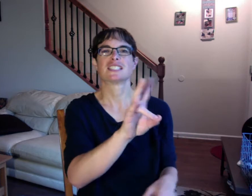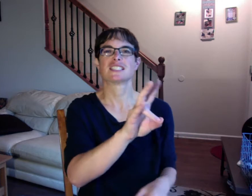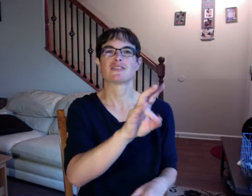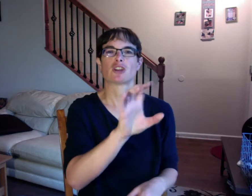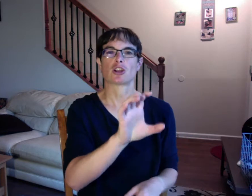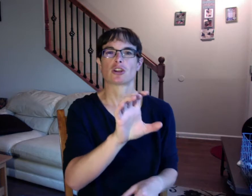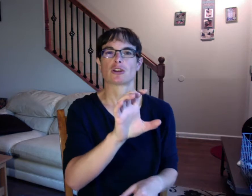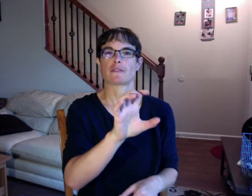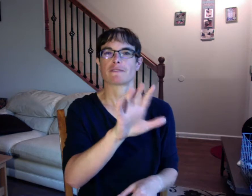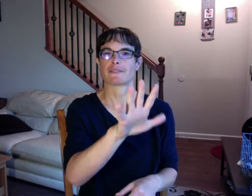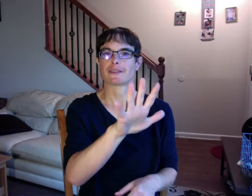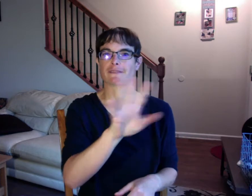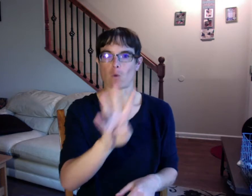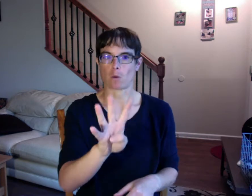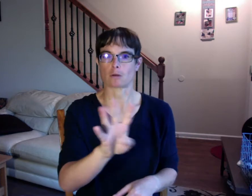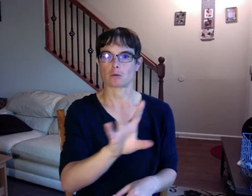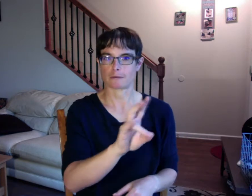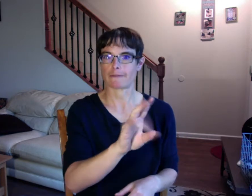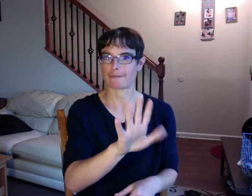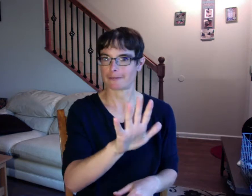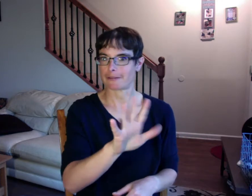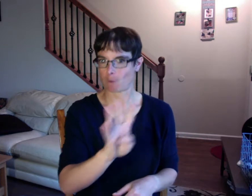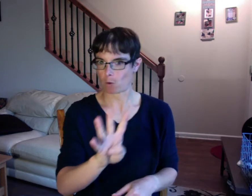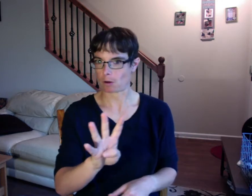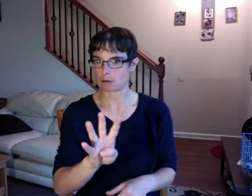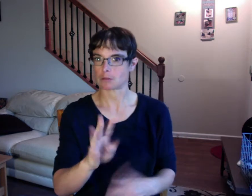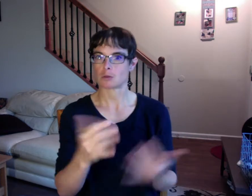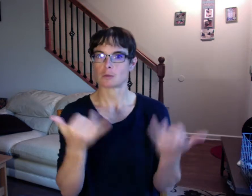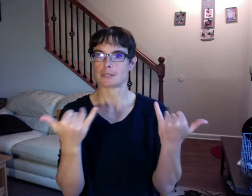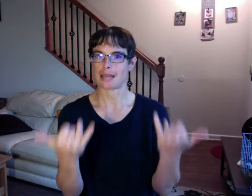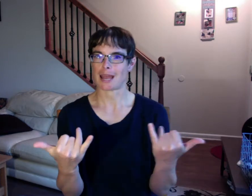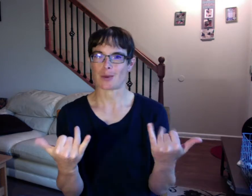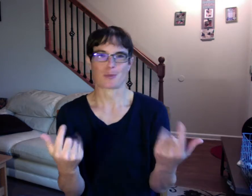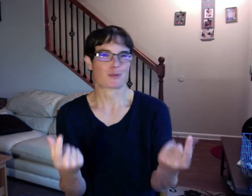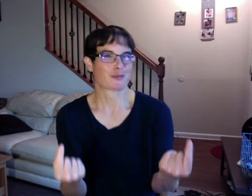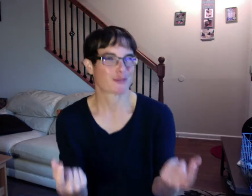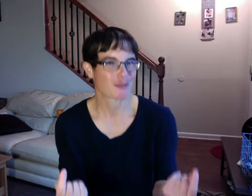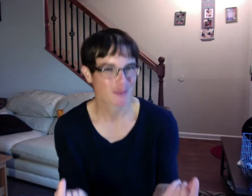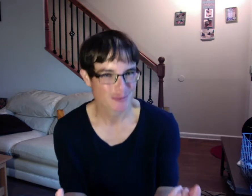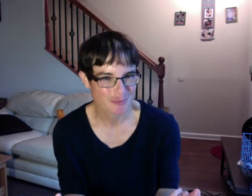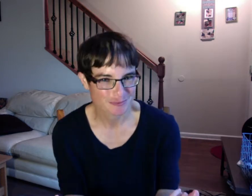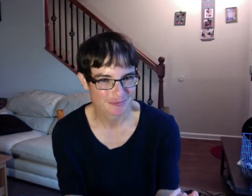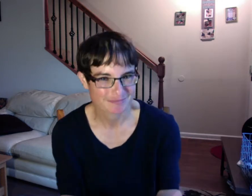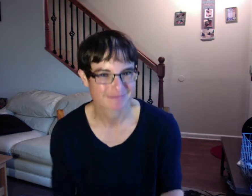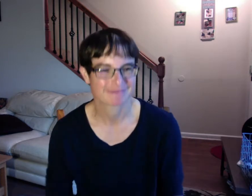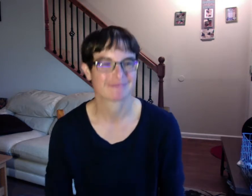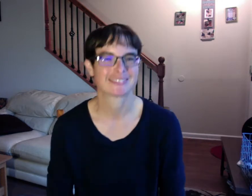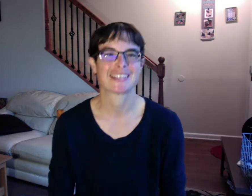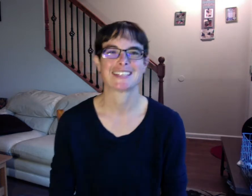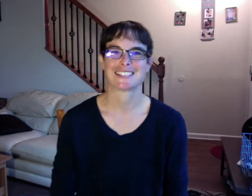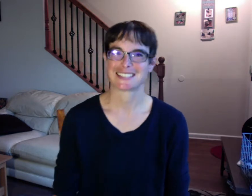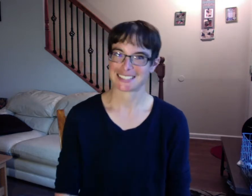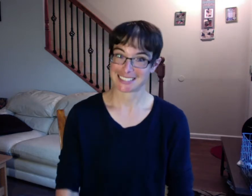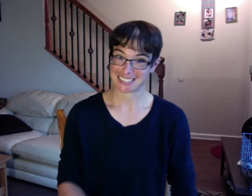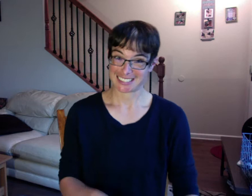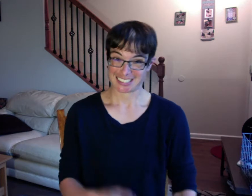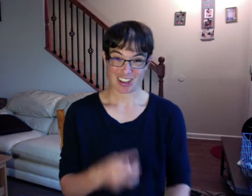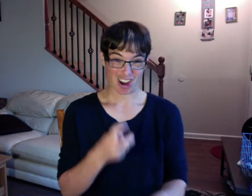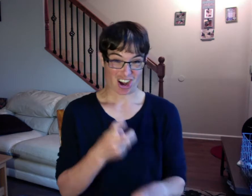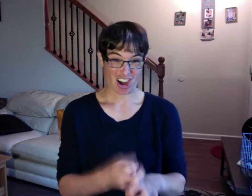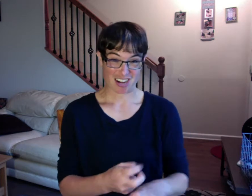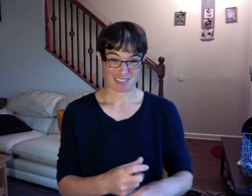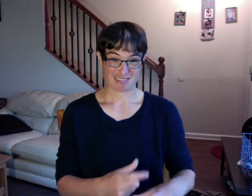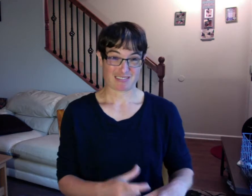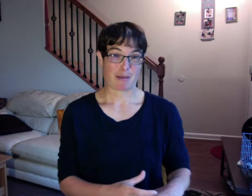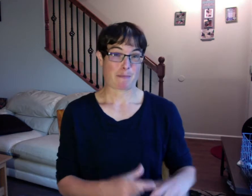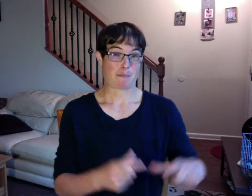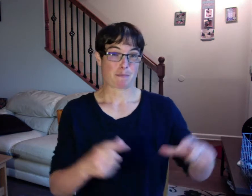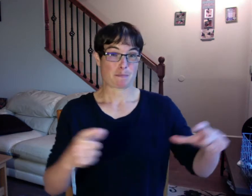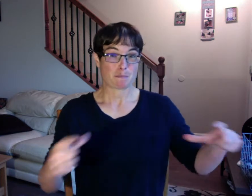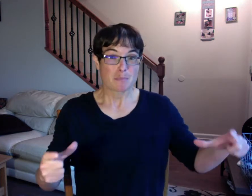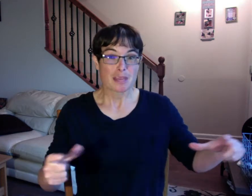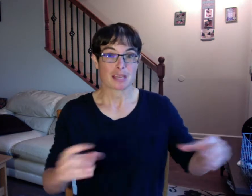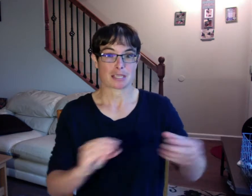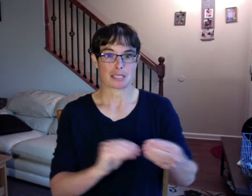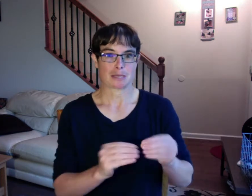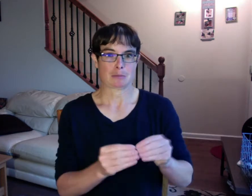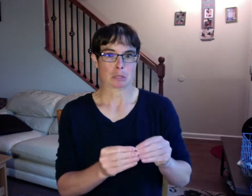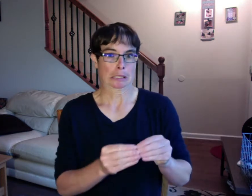754. Now, here's where you have to find out what that is. That's a kind of a large number. It's not a perfect square. We don't know what it is.